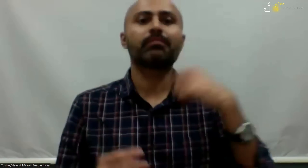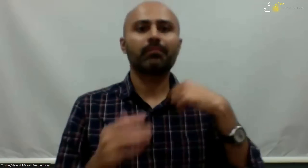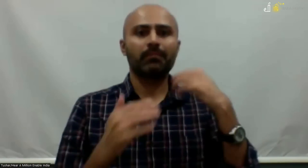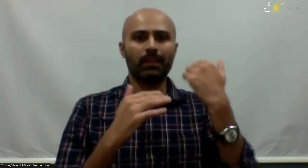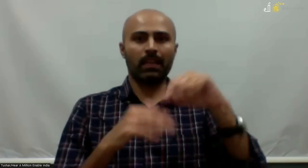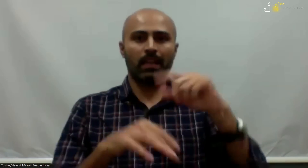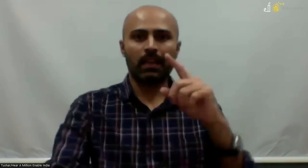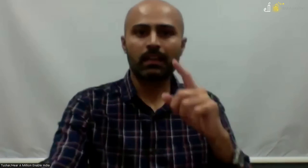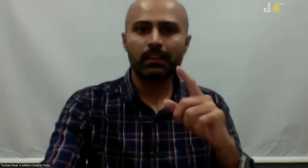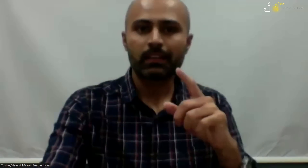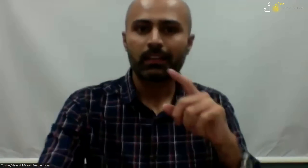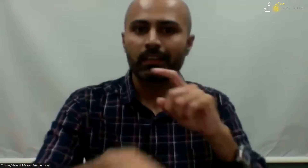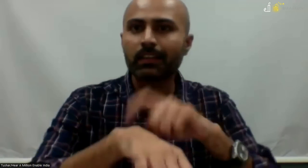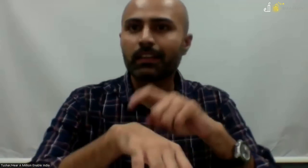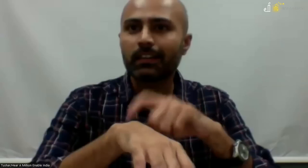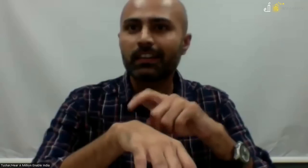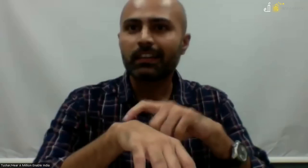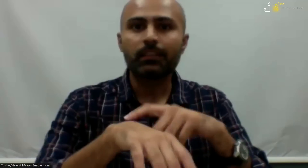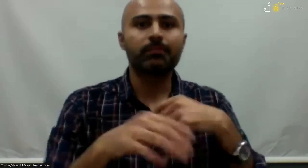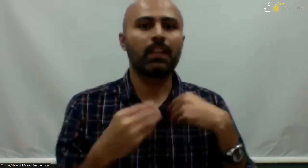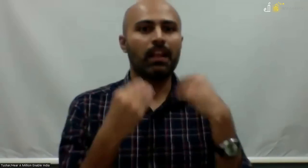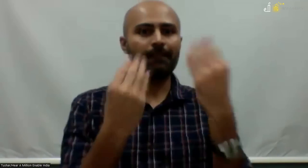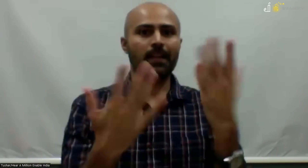Okay, so there are 5 people.